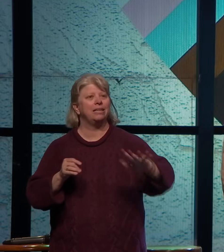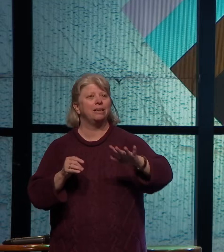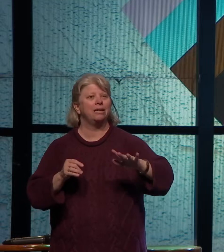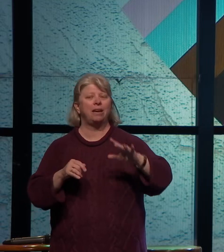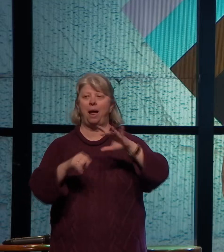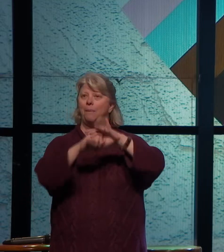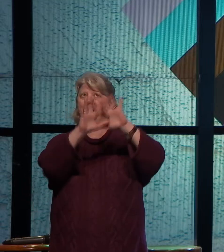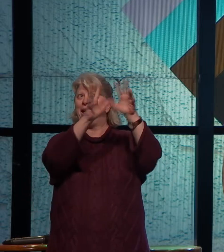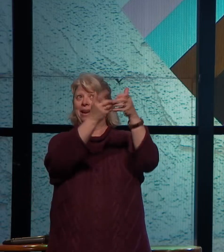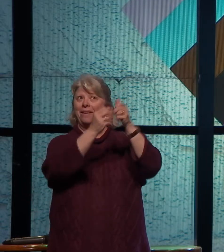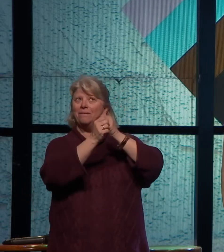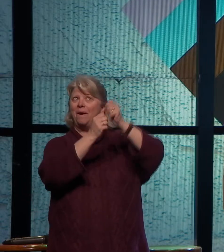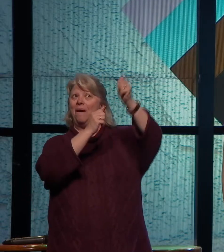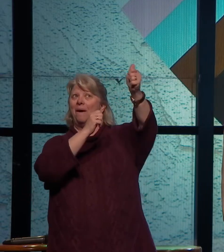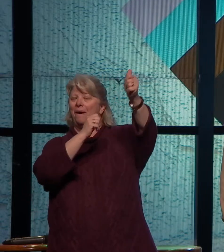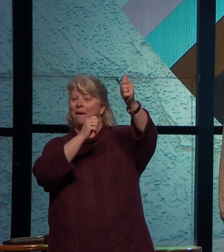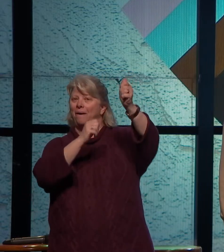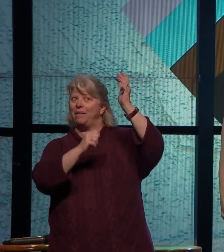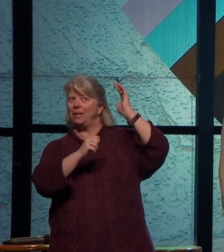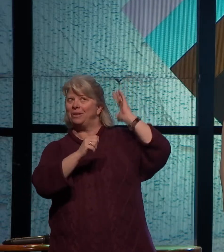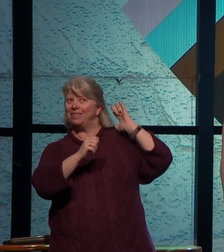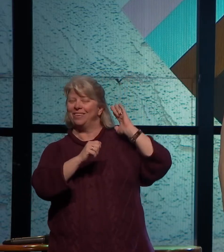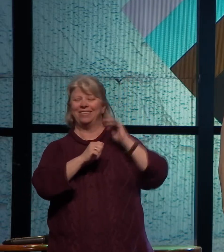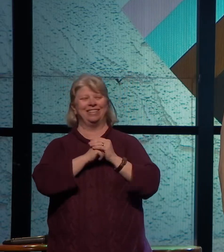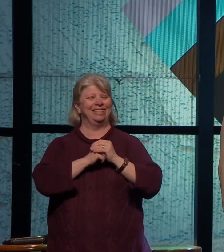far, far away in a galaxy long time ago.